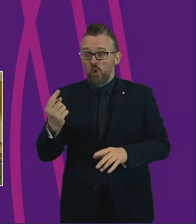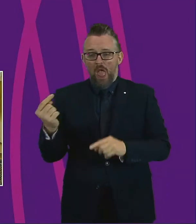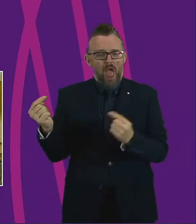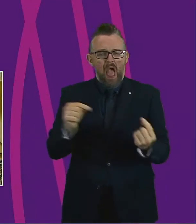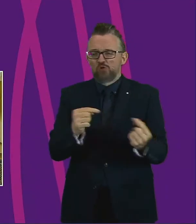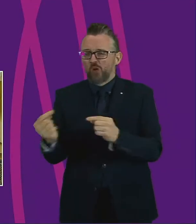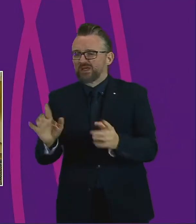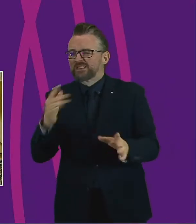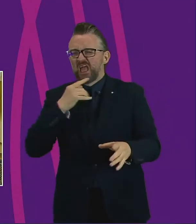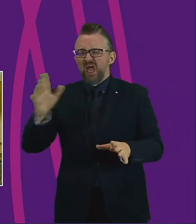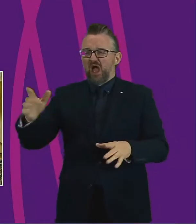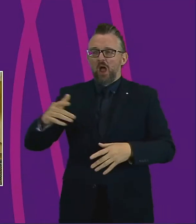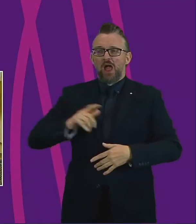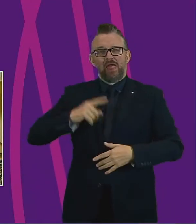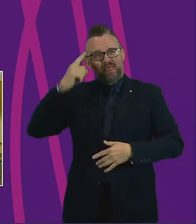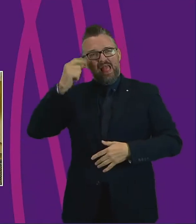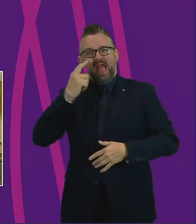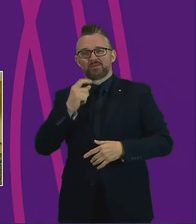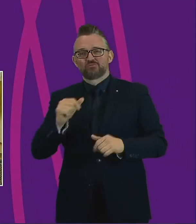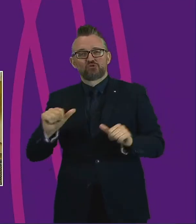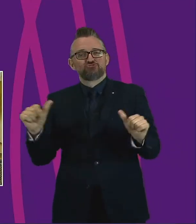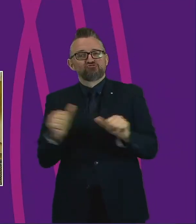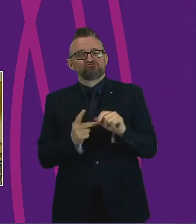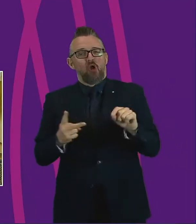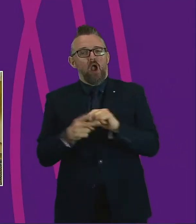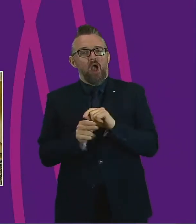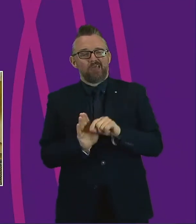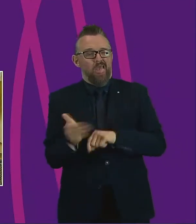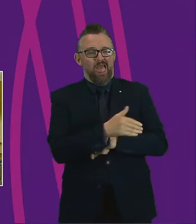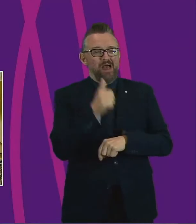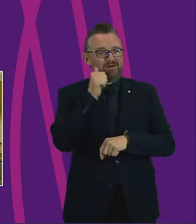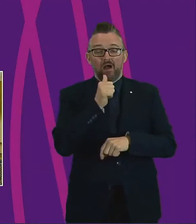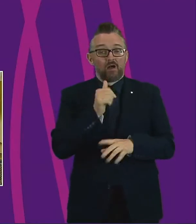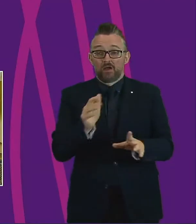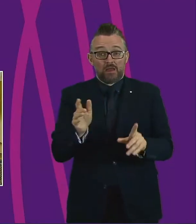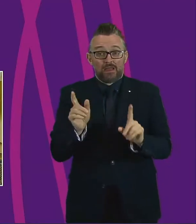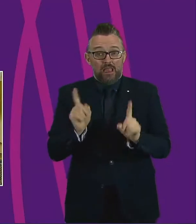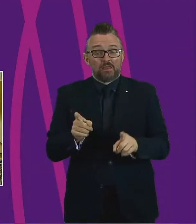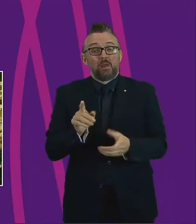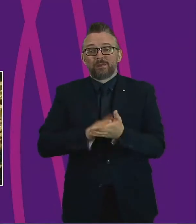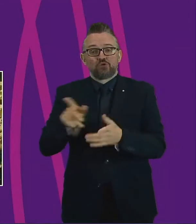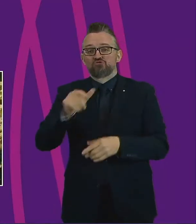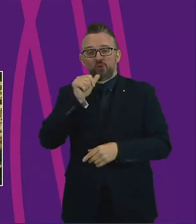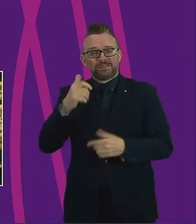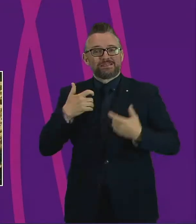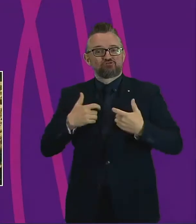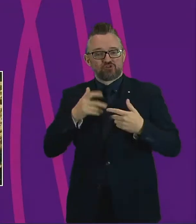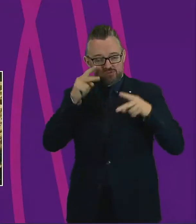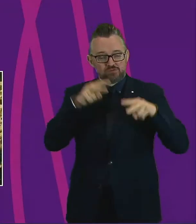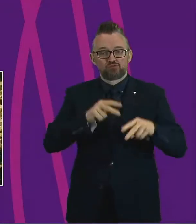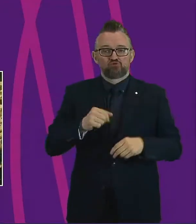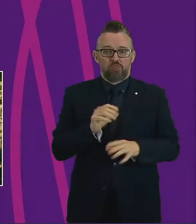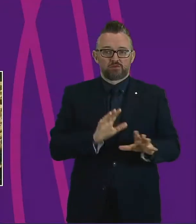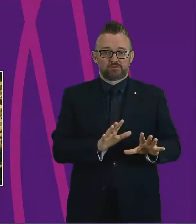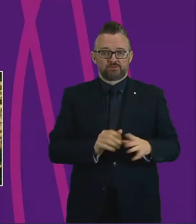simplistically that there's some kind of magic shortcut to that is not putting the interests of this country first. Richard